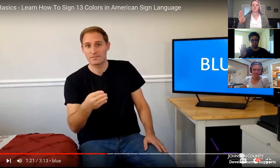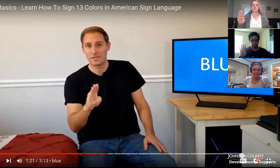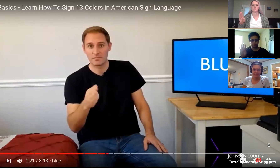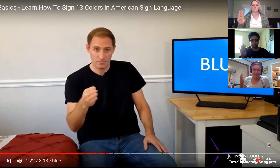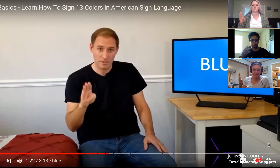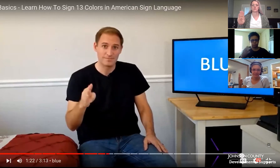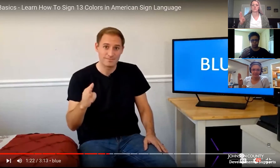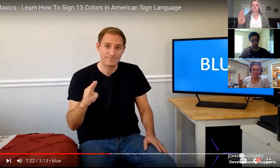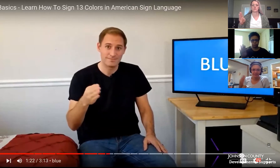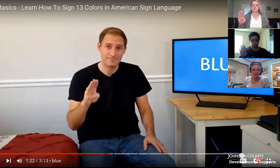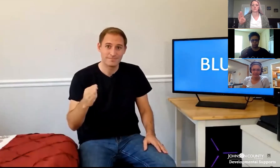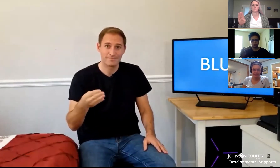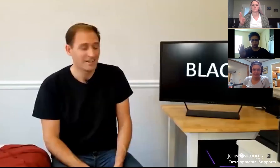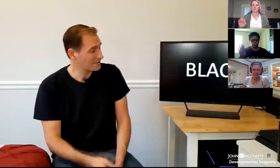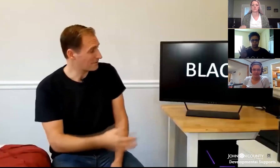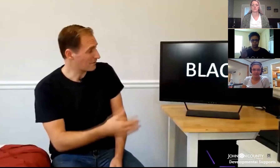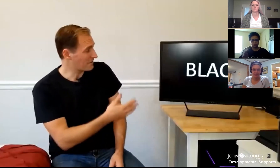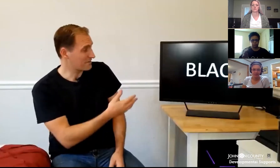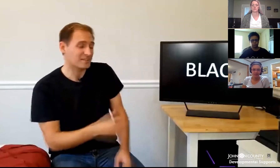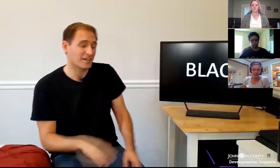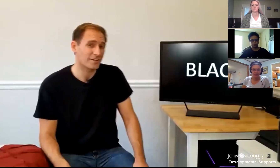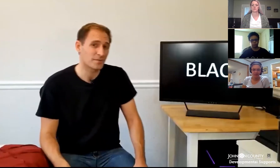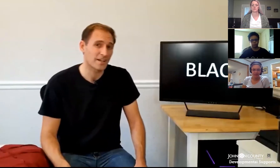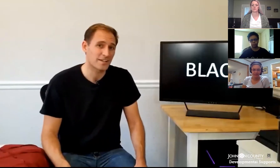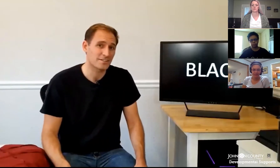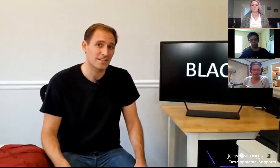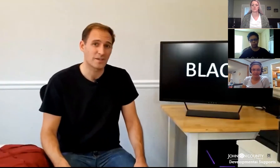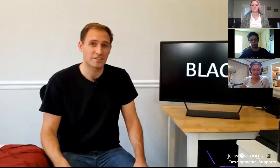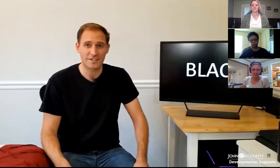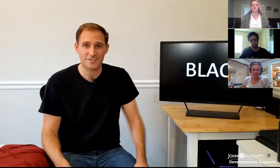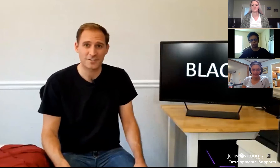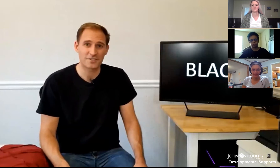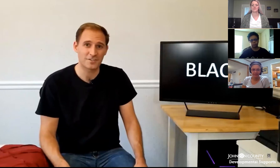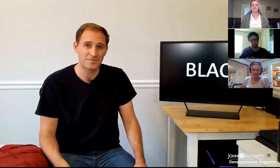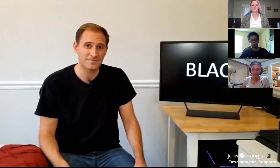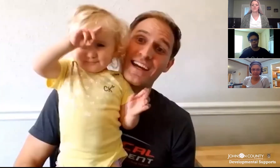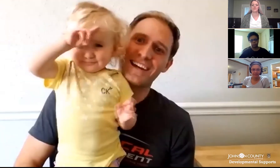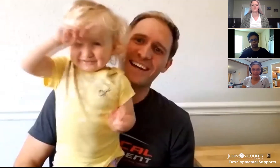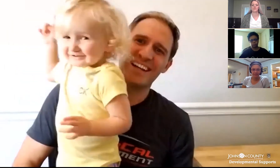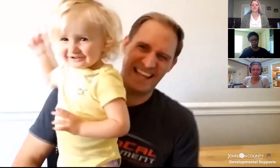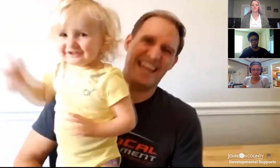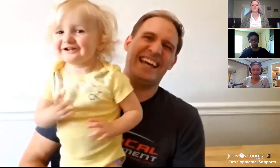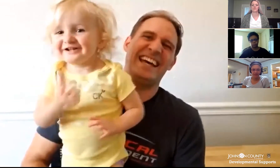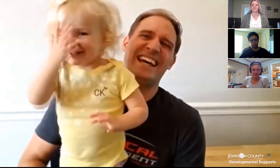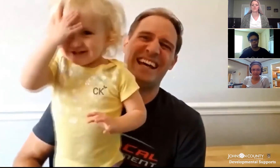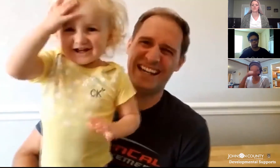twist it, blue. So for this next color, I'm going to actually let my daughter show it to you.